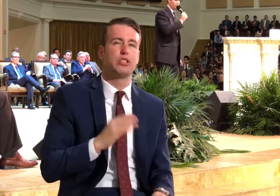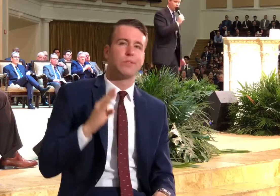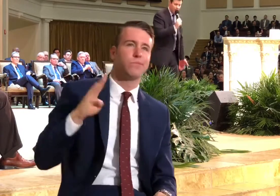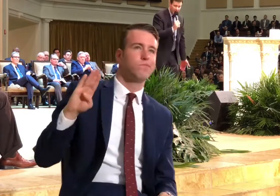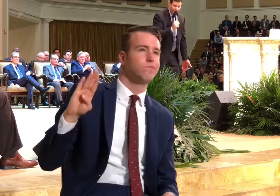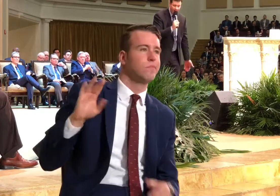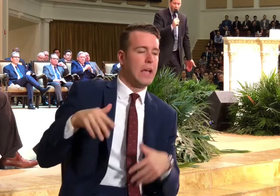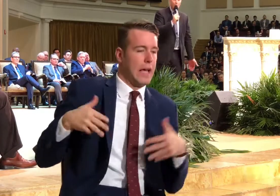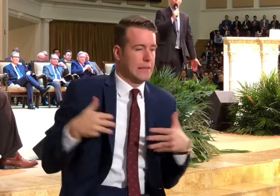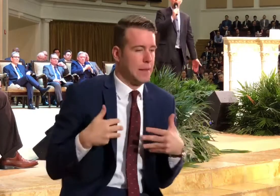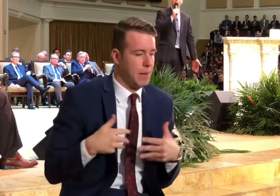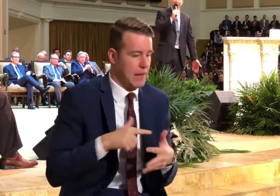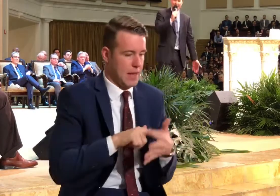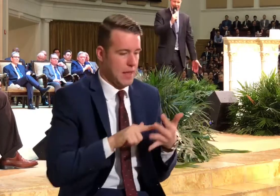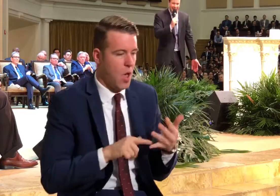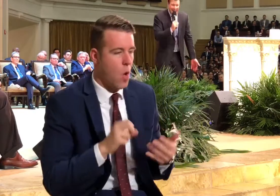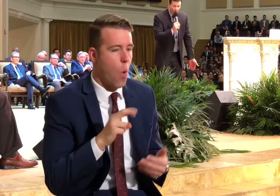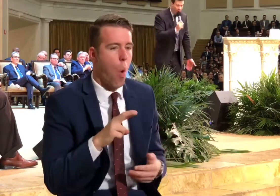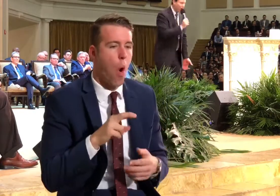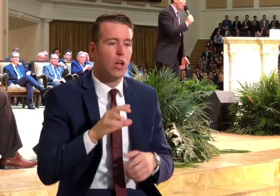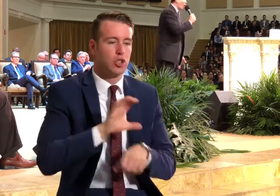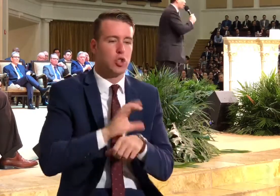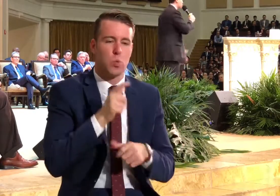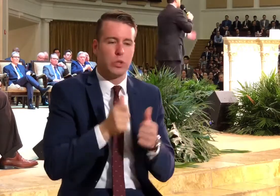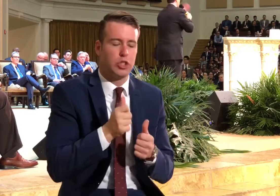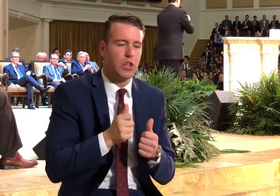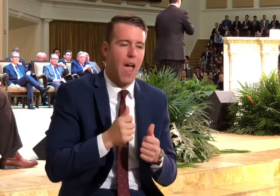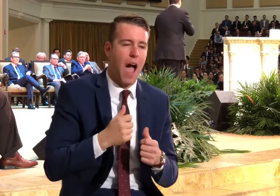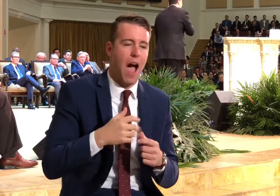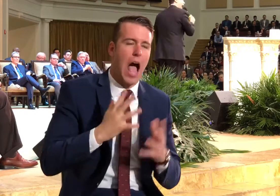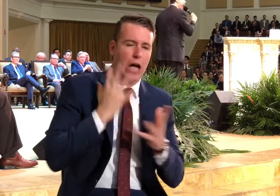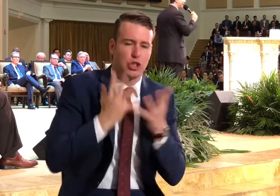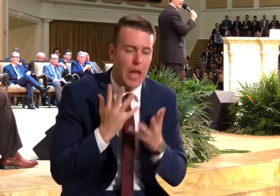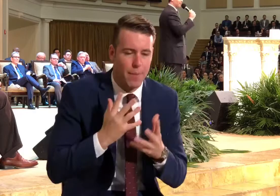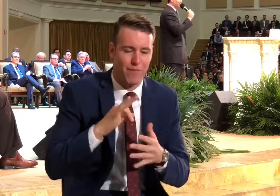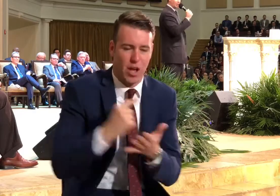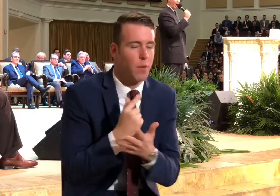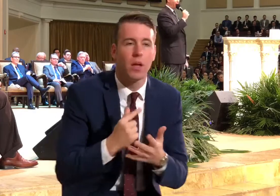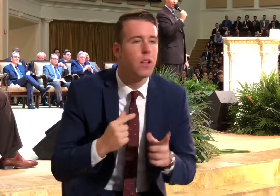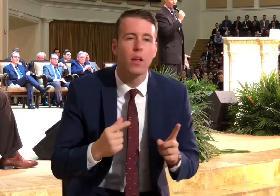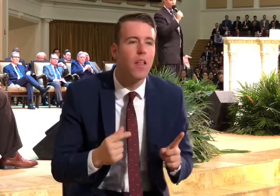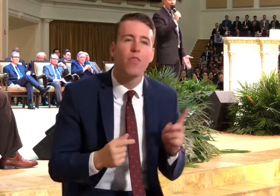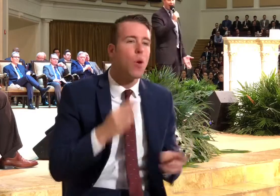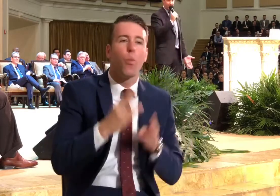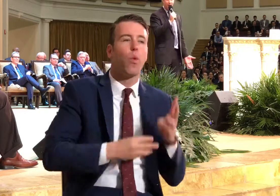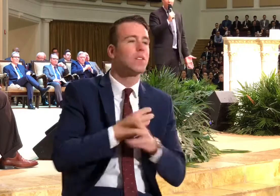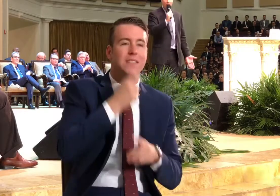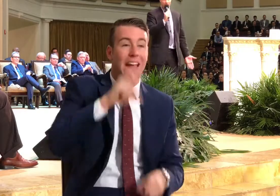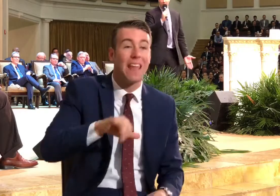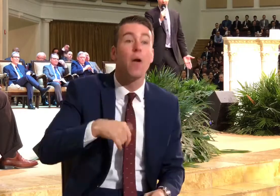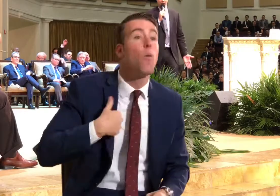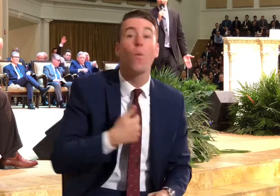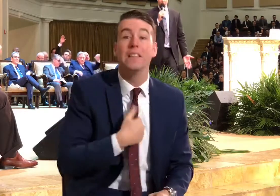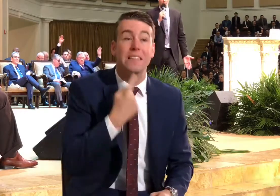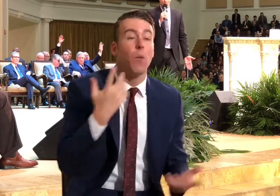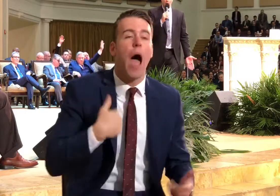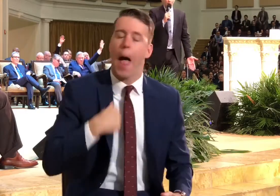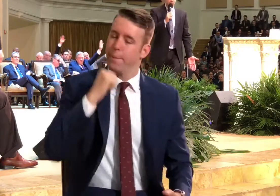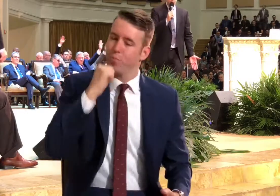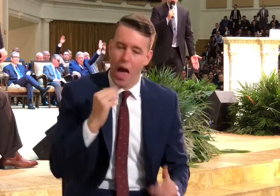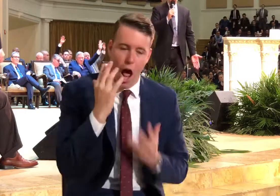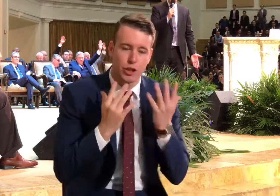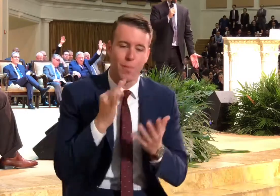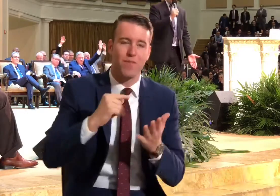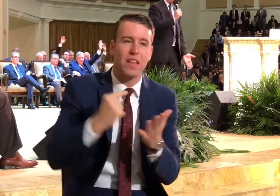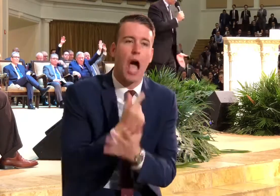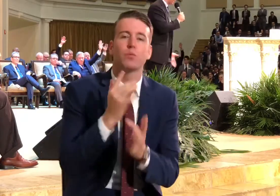that is intimidated or beaten down or ashamed of it. I am not ashamed of the gospel